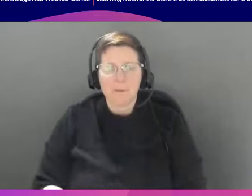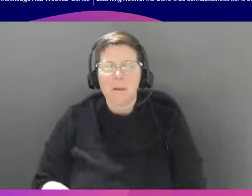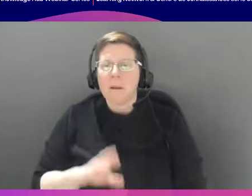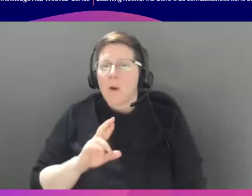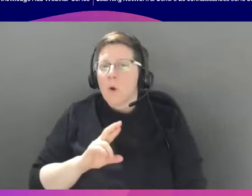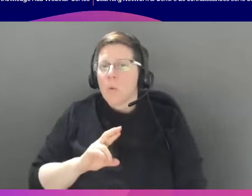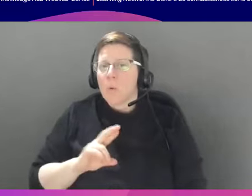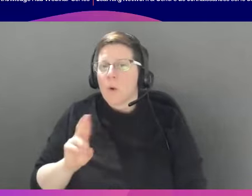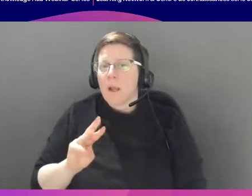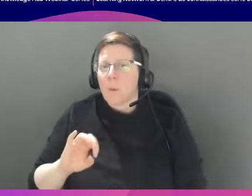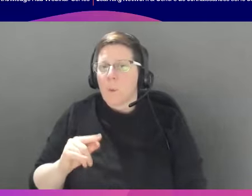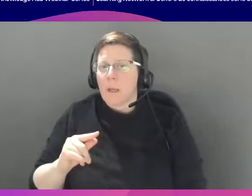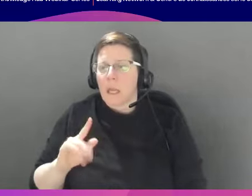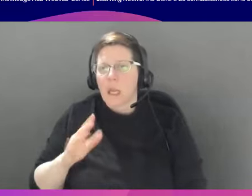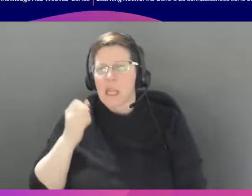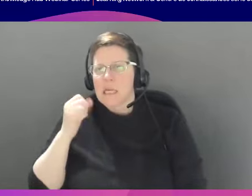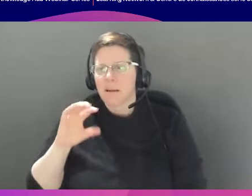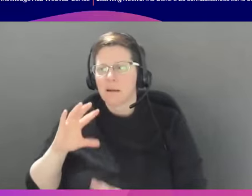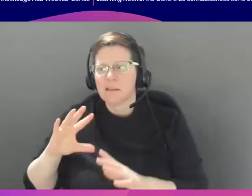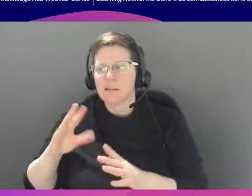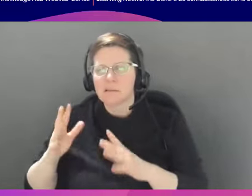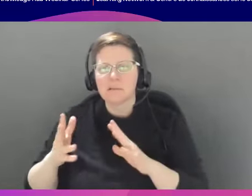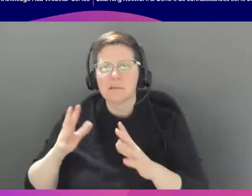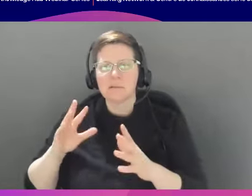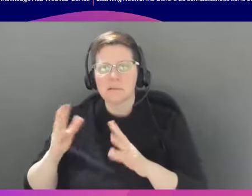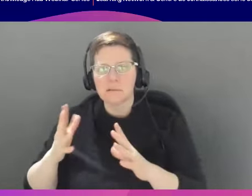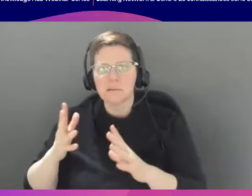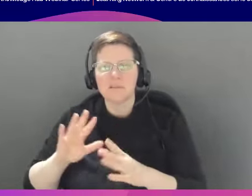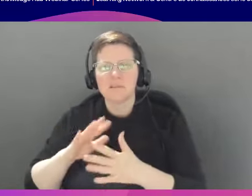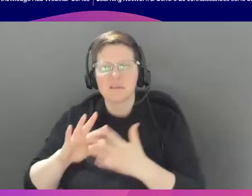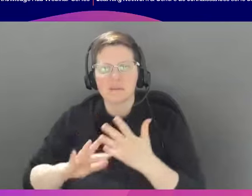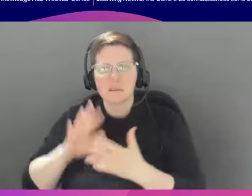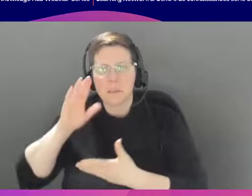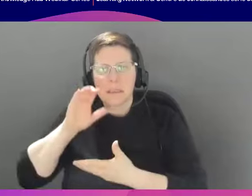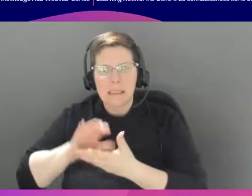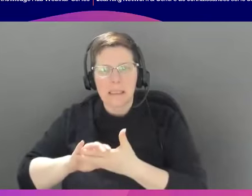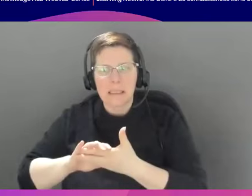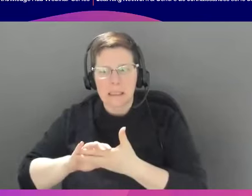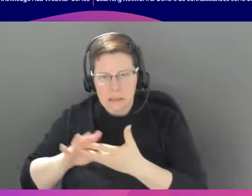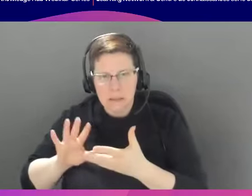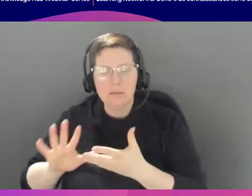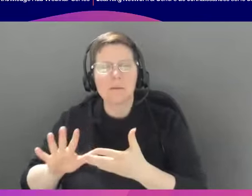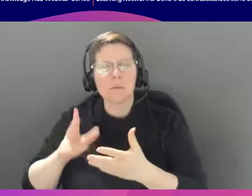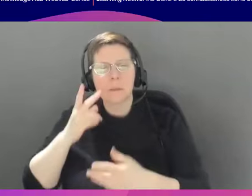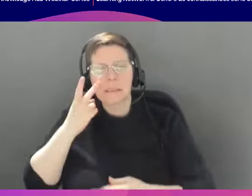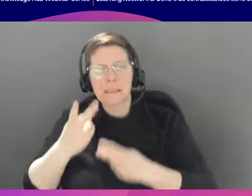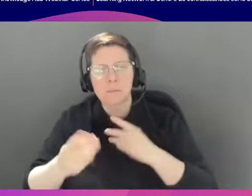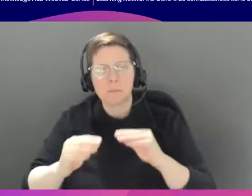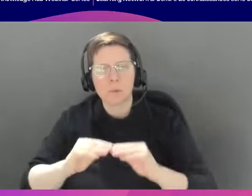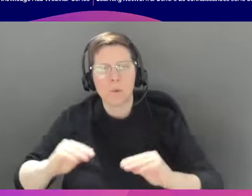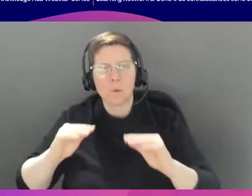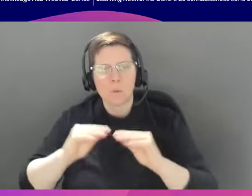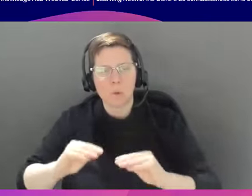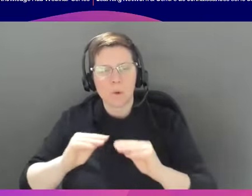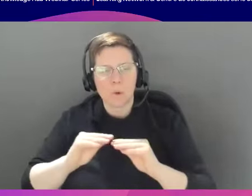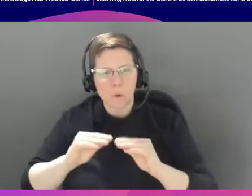right-wing movement that we see increasingly being present and accepted within kind of social discourse nowadays,